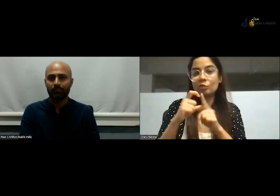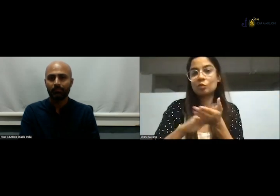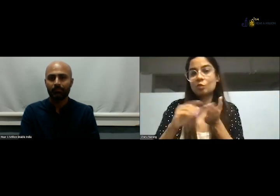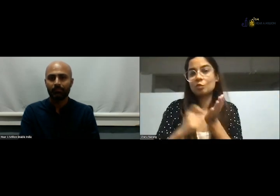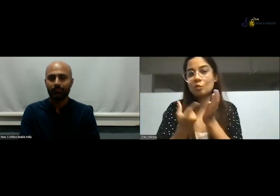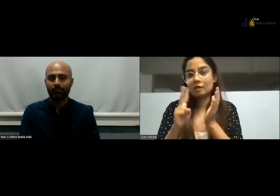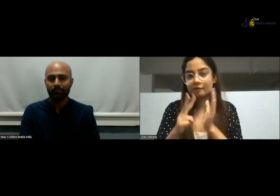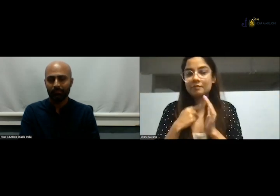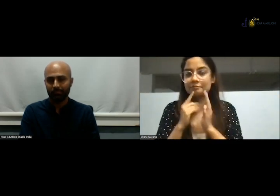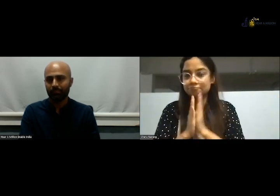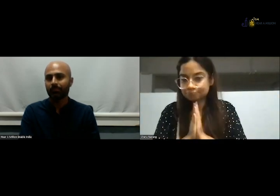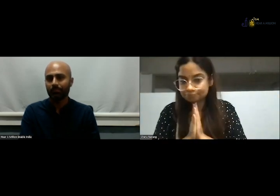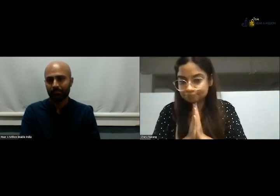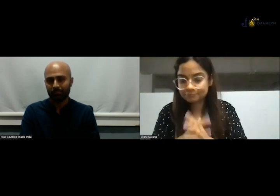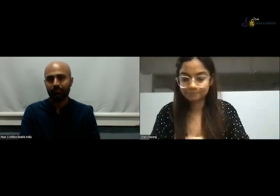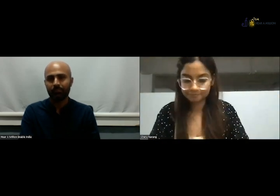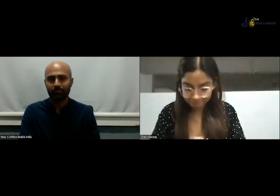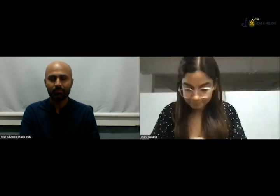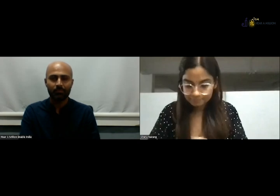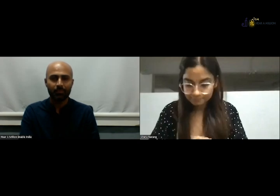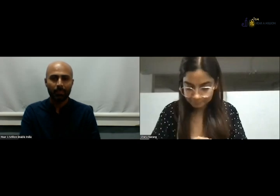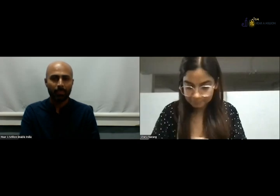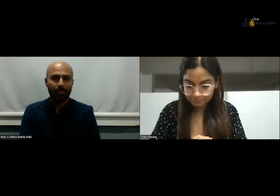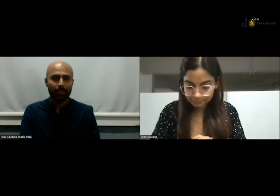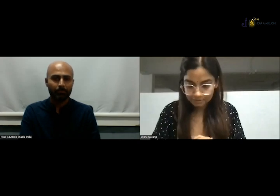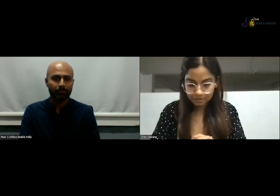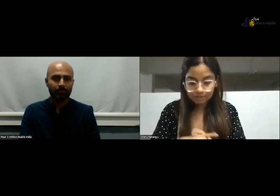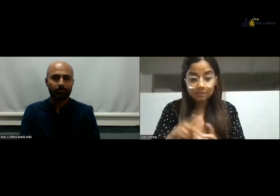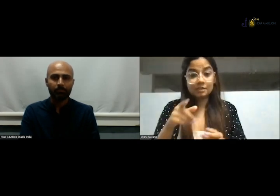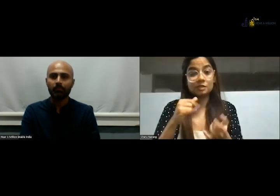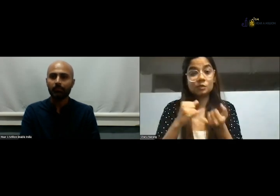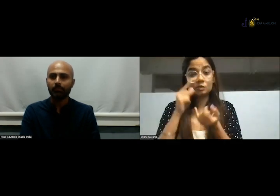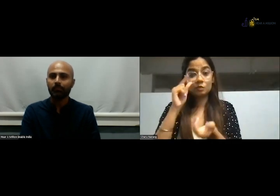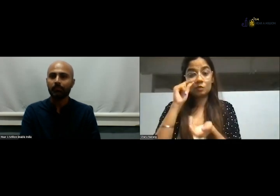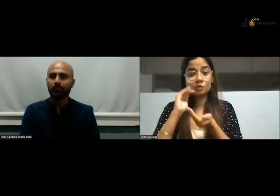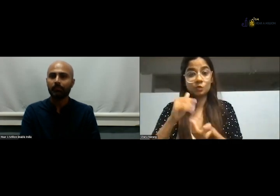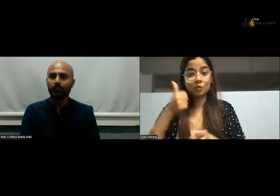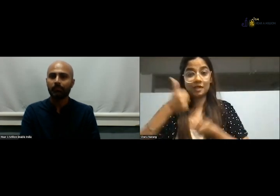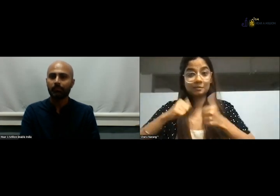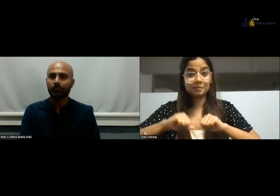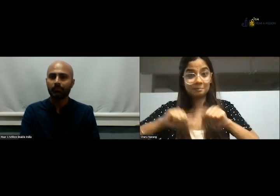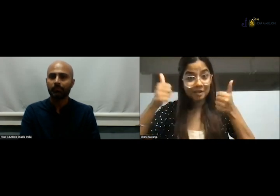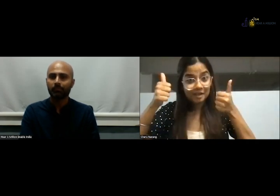I respect her family, Yashdeep ji and Dhruv.